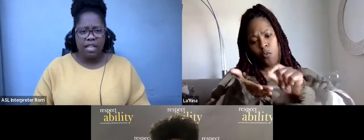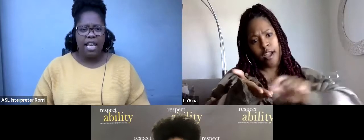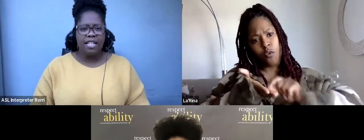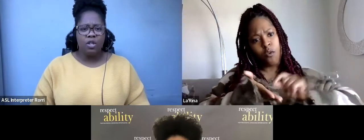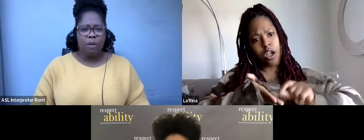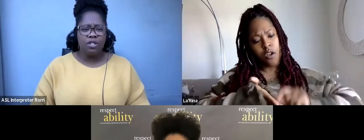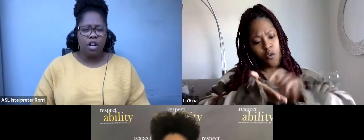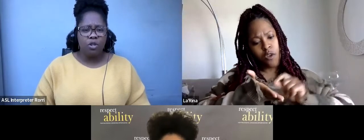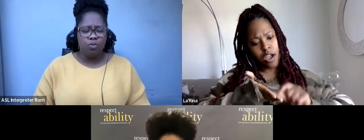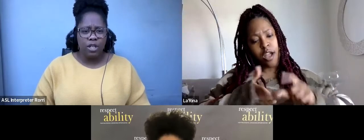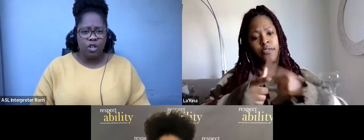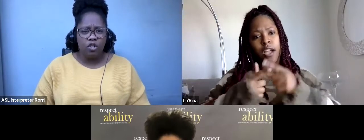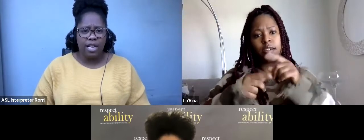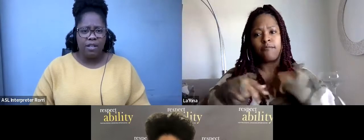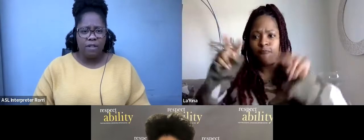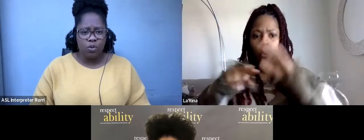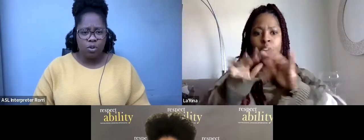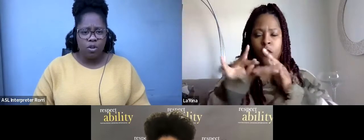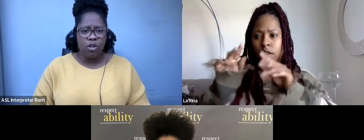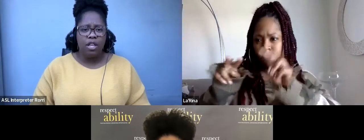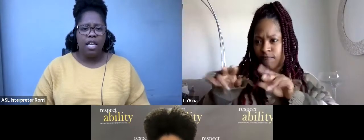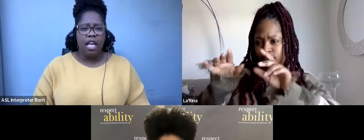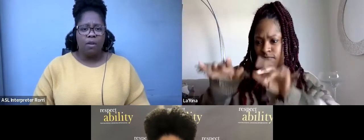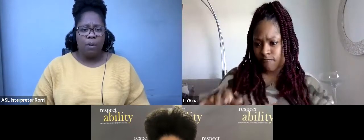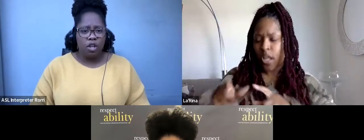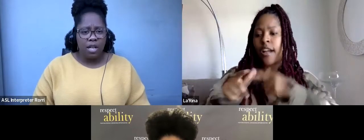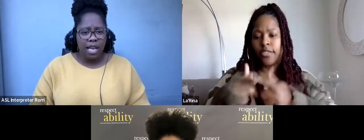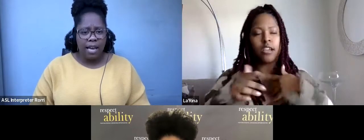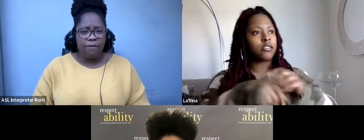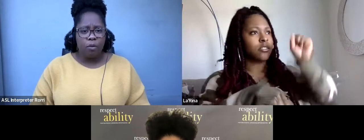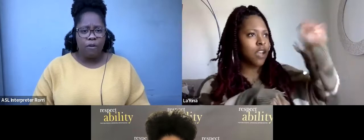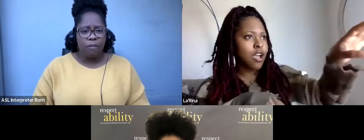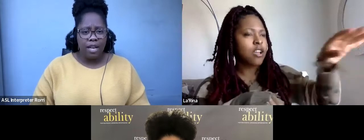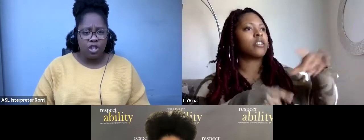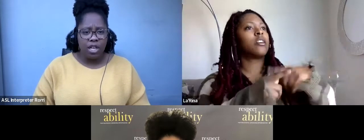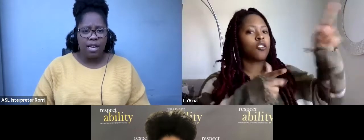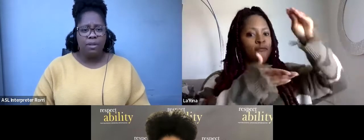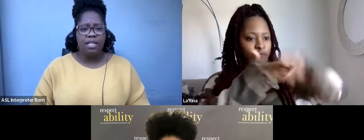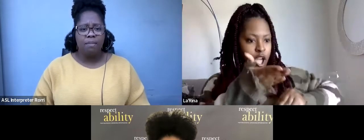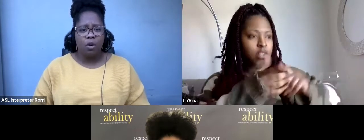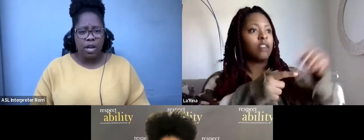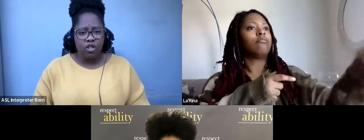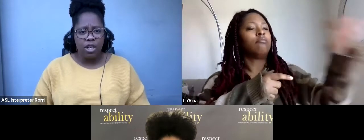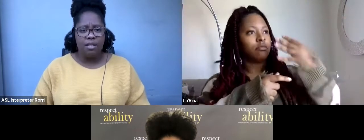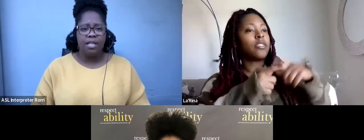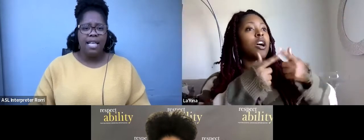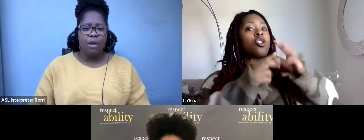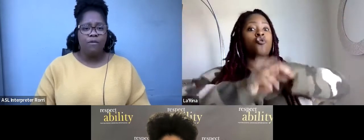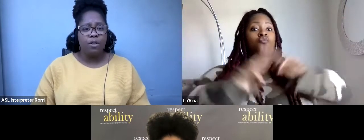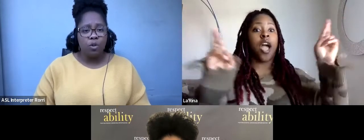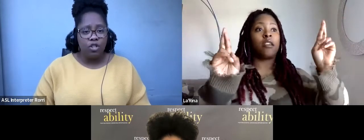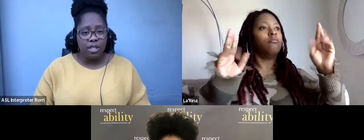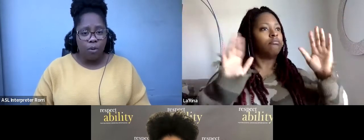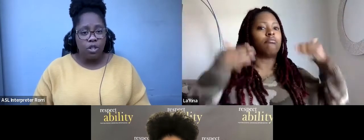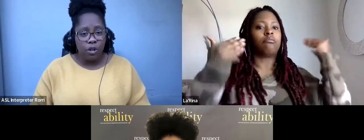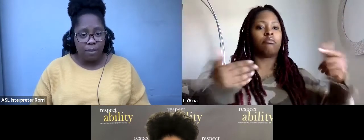are. And so I would start to research that individual. I would look online for more information. I would send them the questions. They would